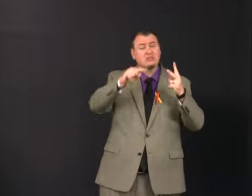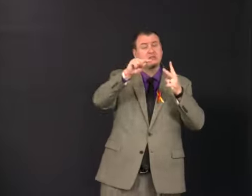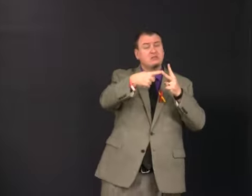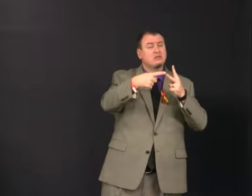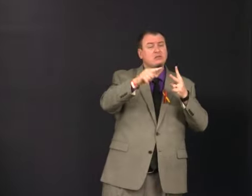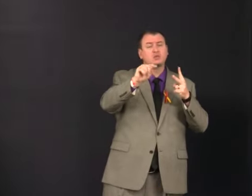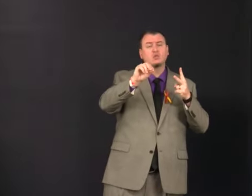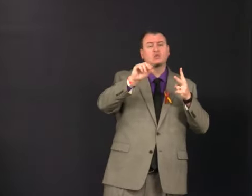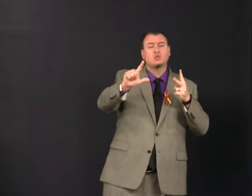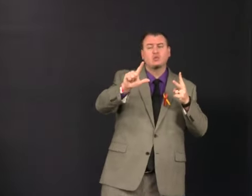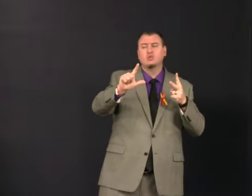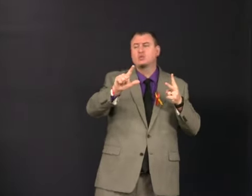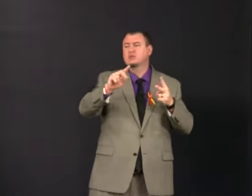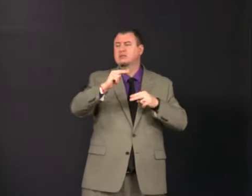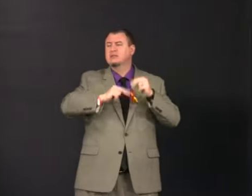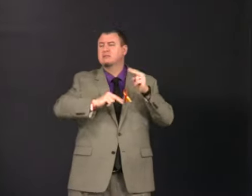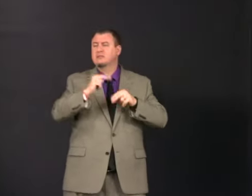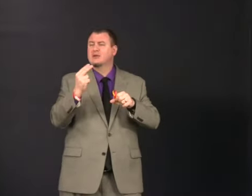he was sad, and